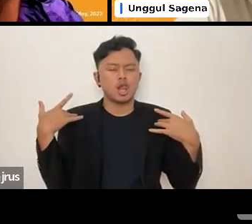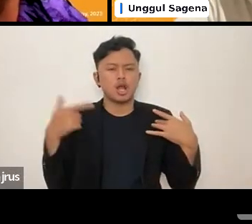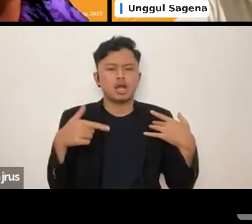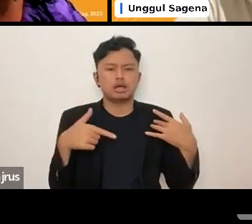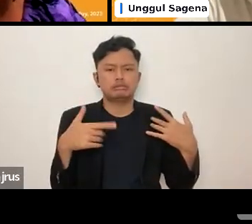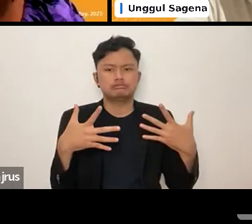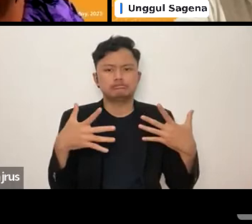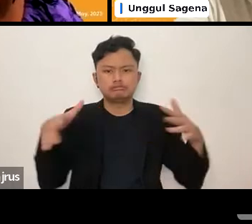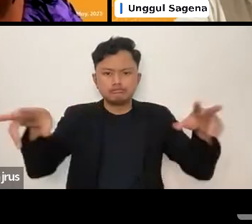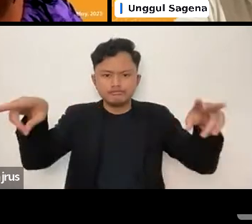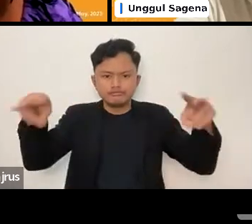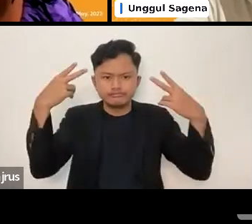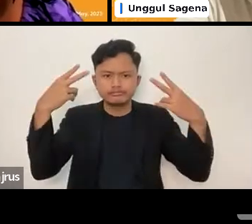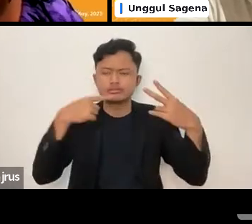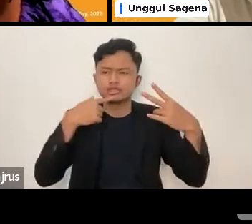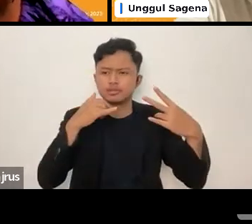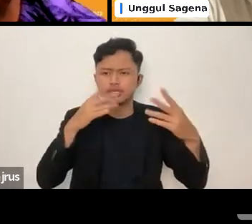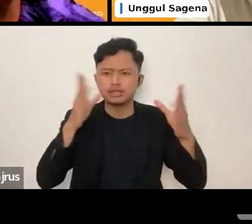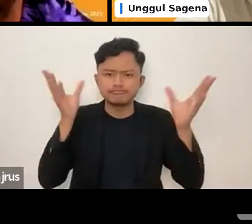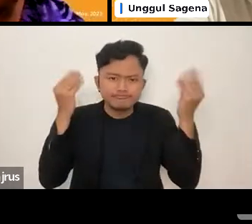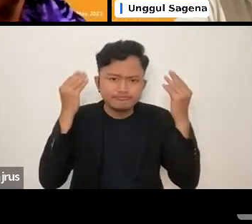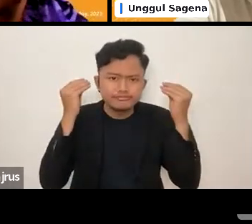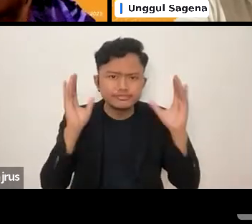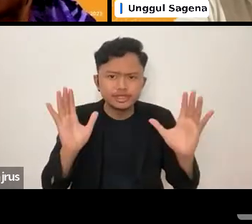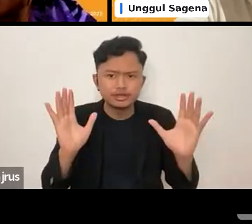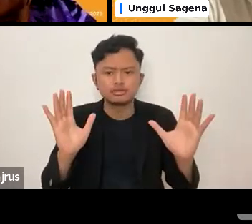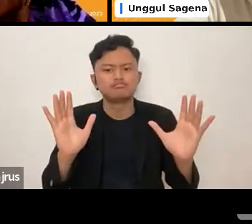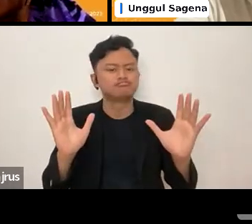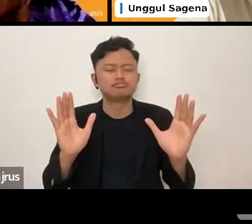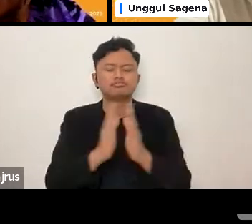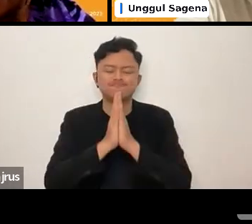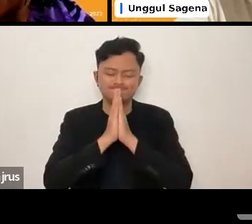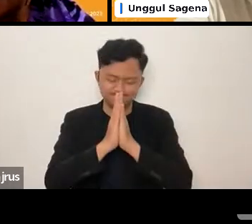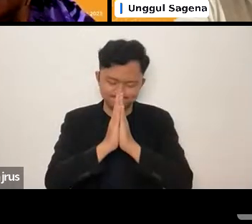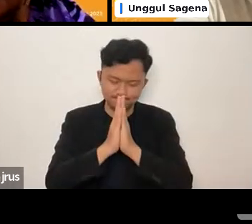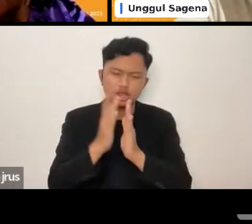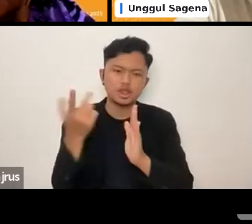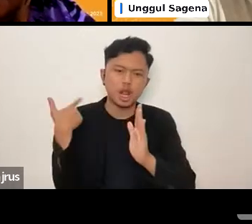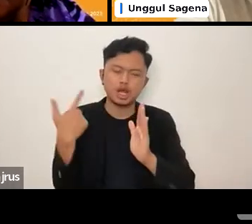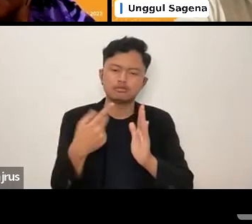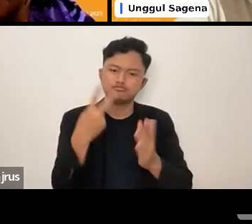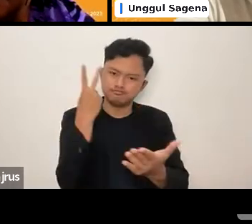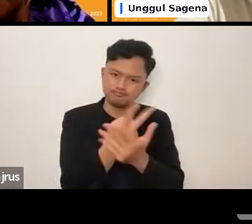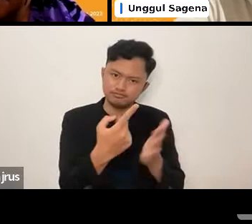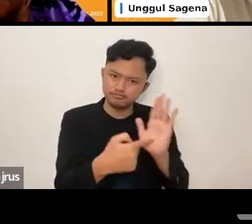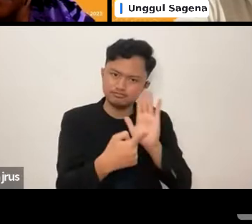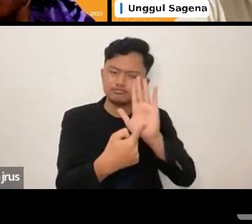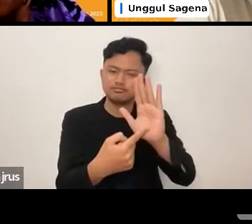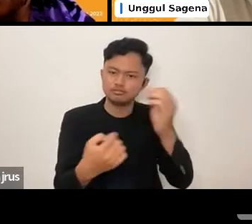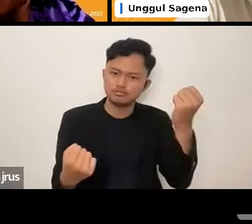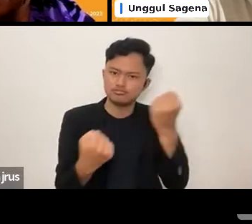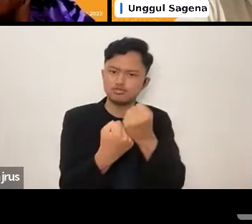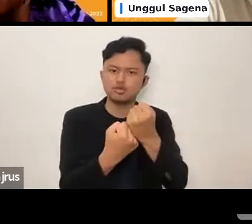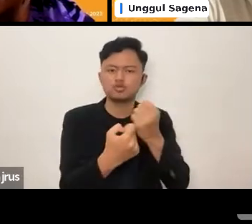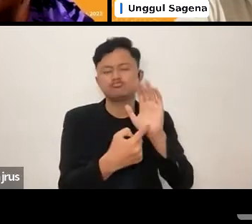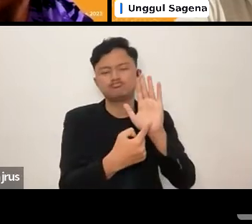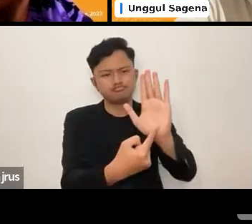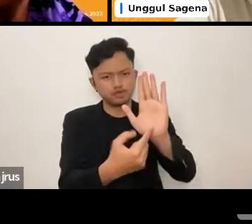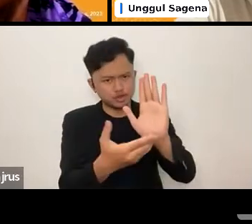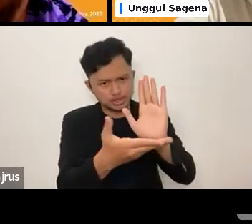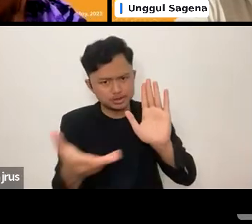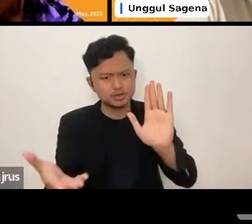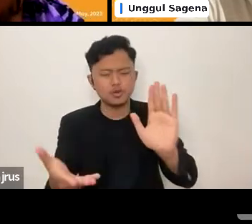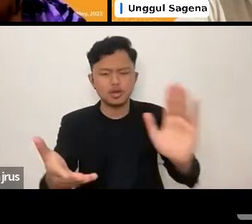listen, please gain international solidarity. Please show your support, because that's all we need. If we